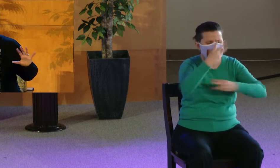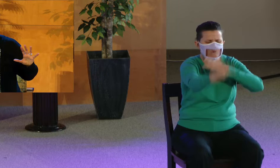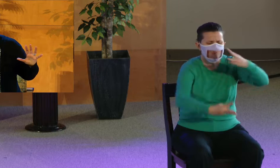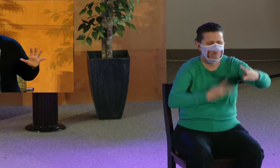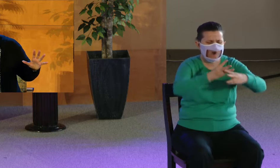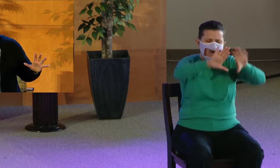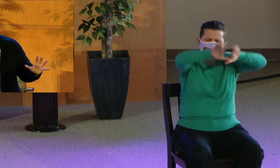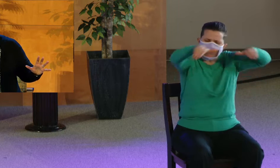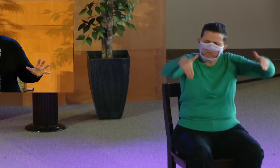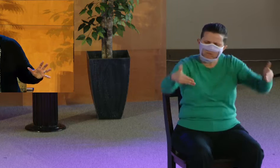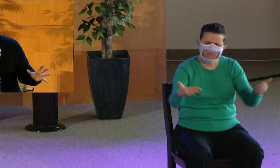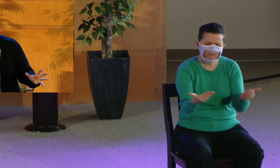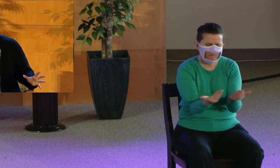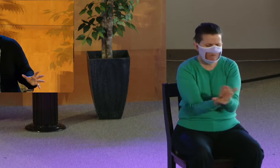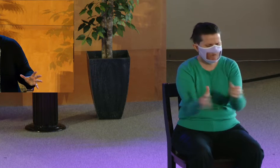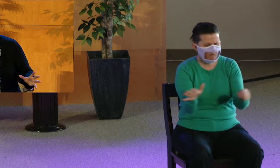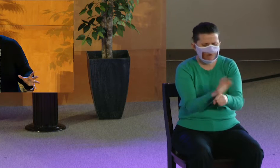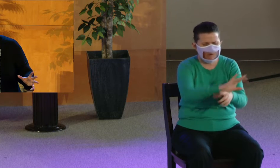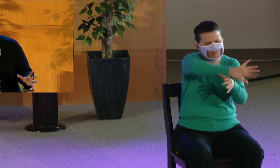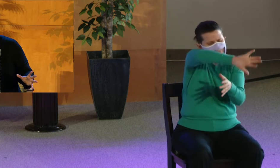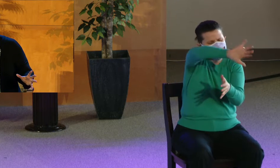quickly and easily, rapidly.